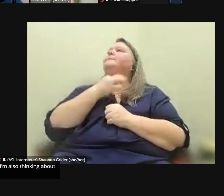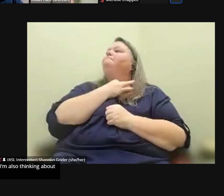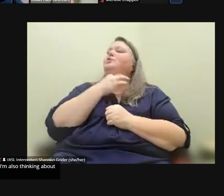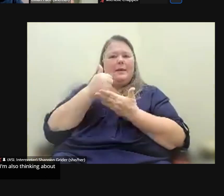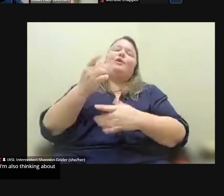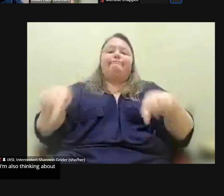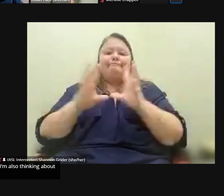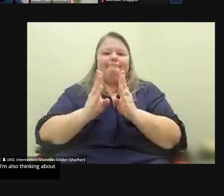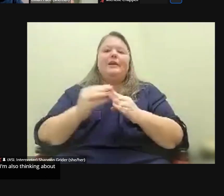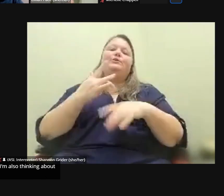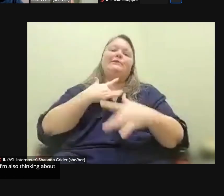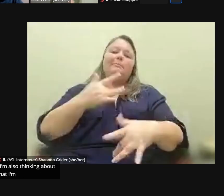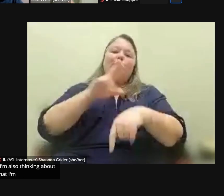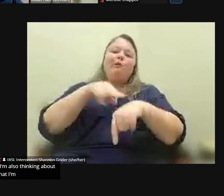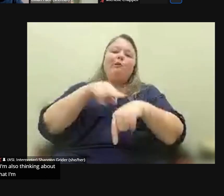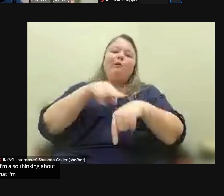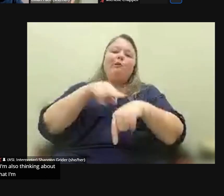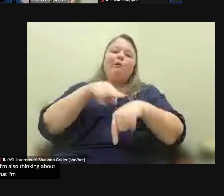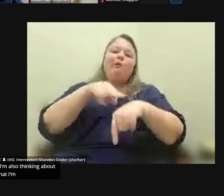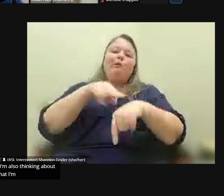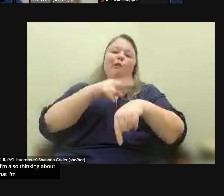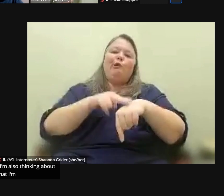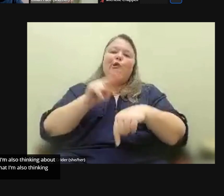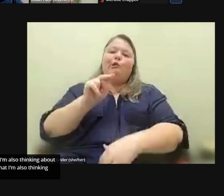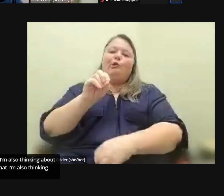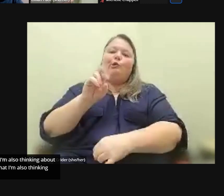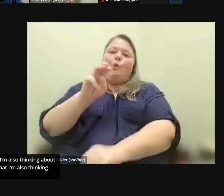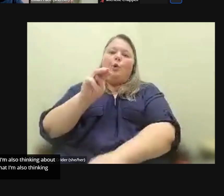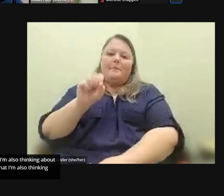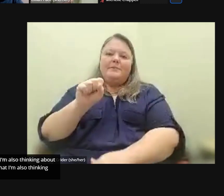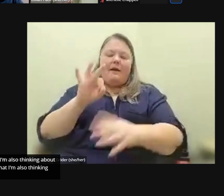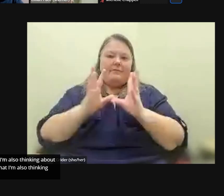that I'm also thinking about people.